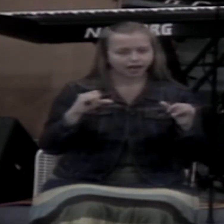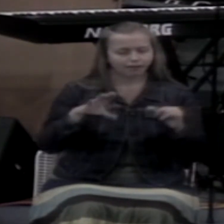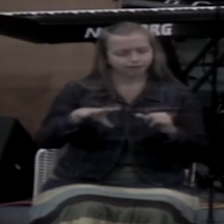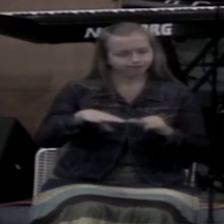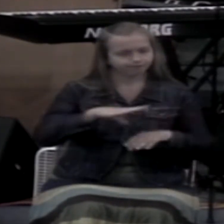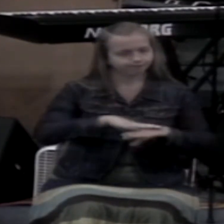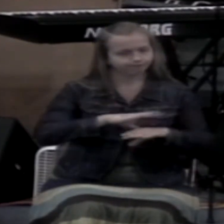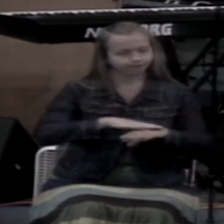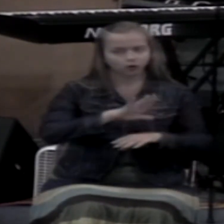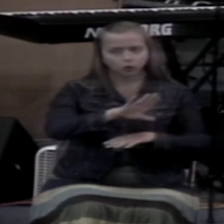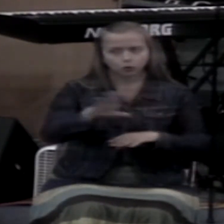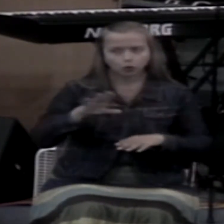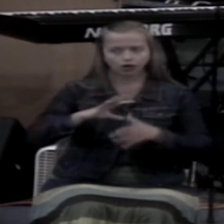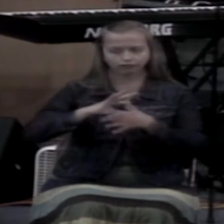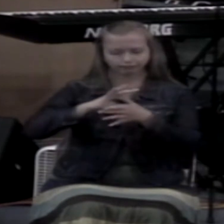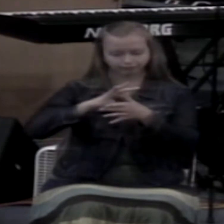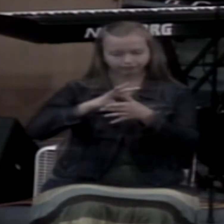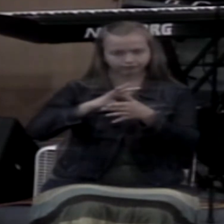flesh.